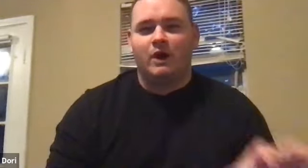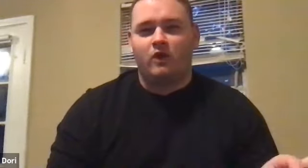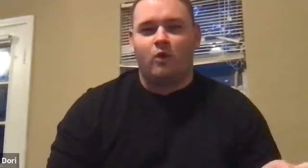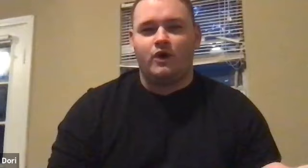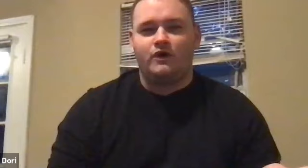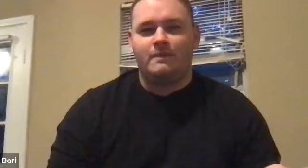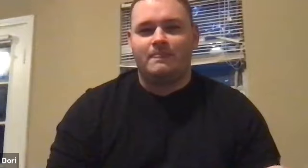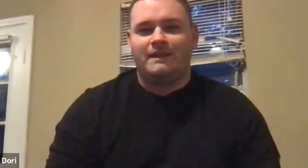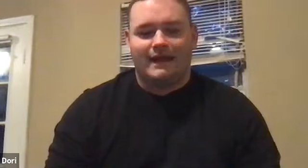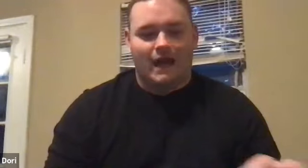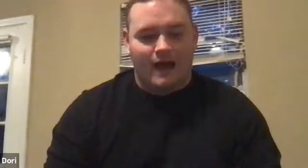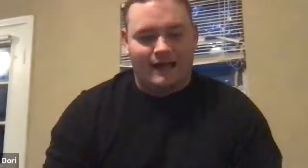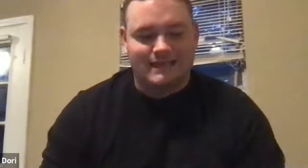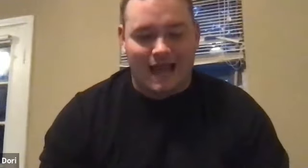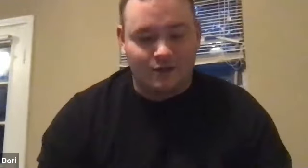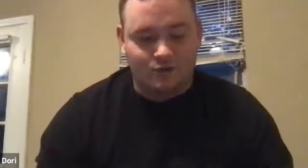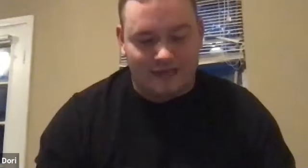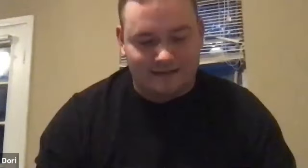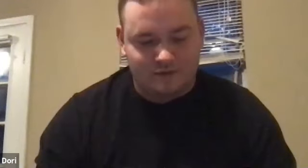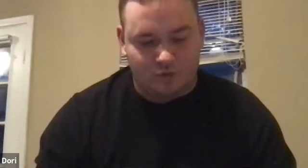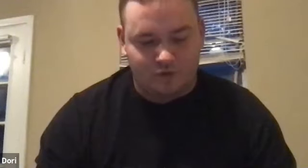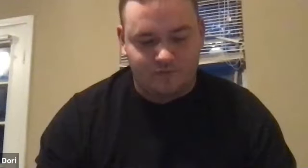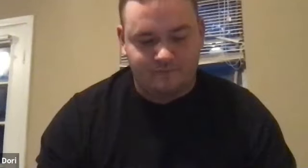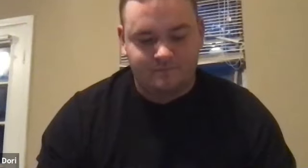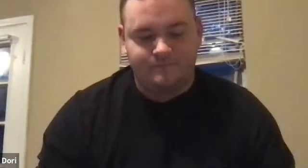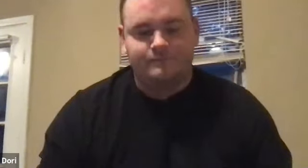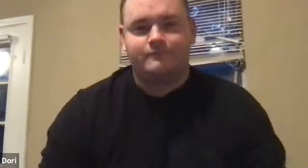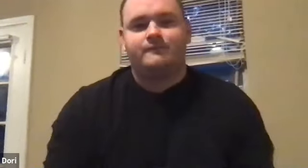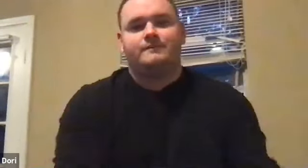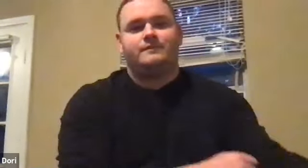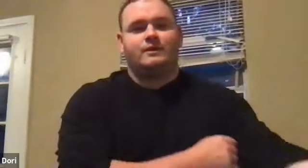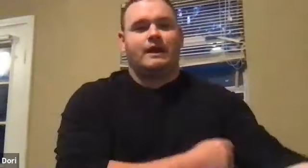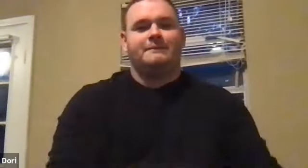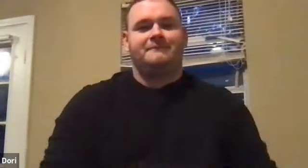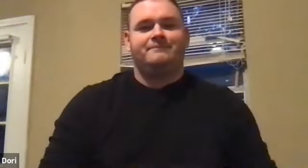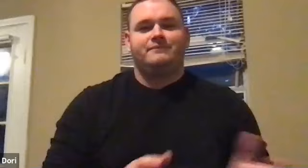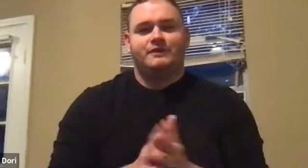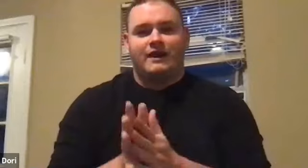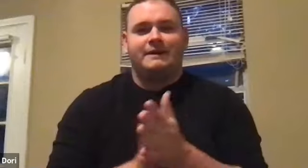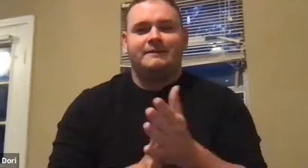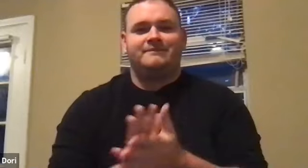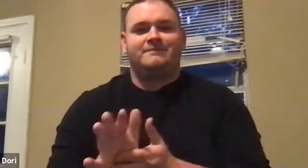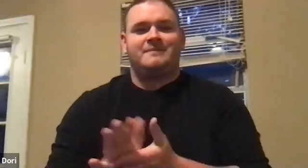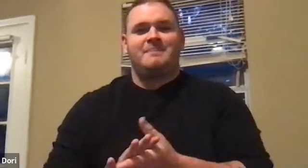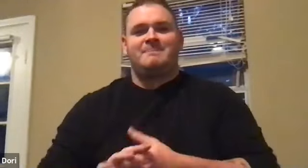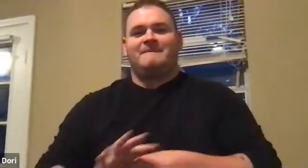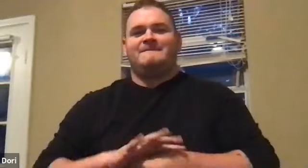the word and I'll ask, how do you sign this word? Okay, you ready? All